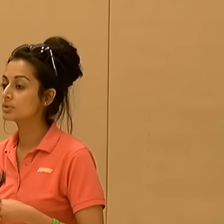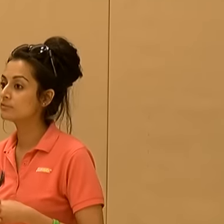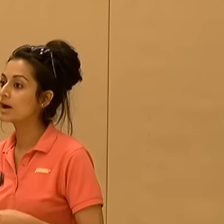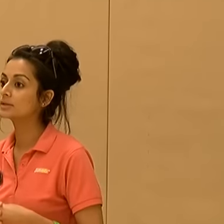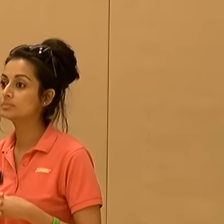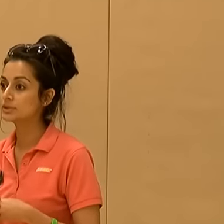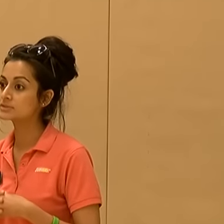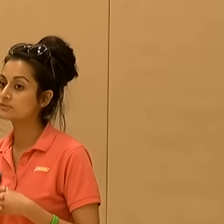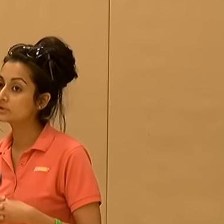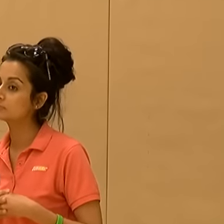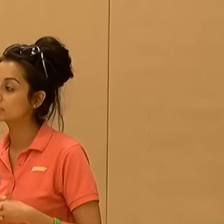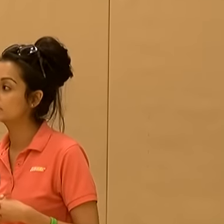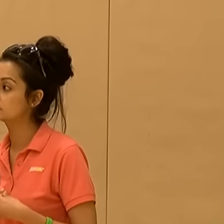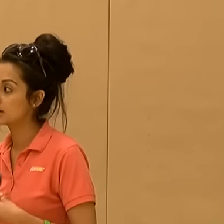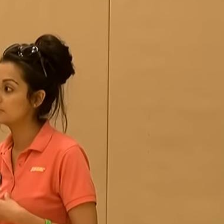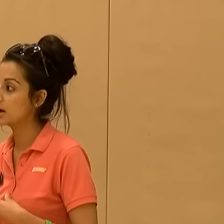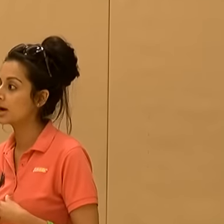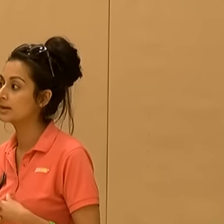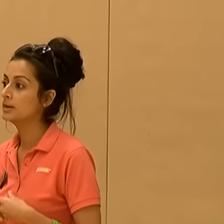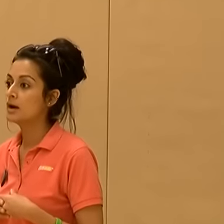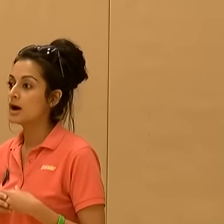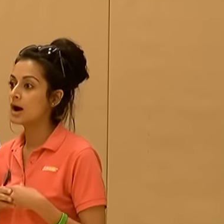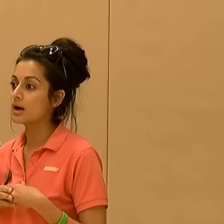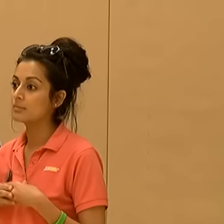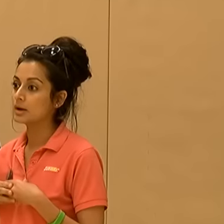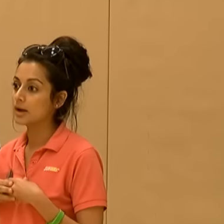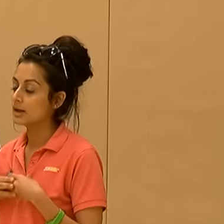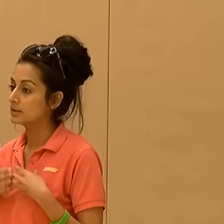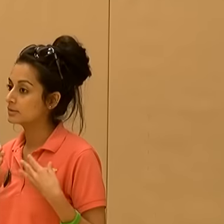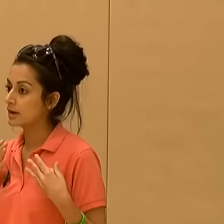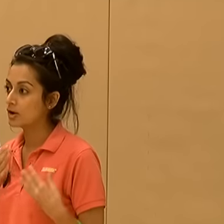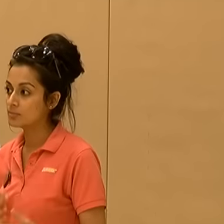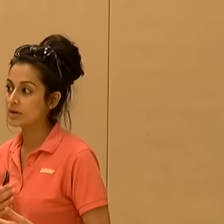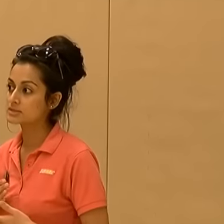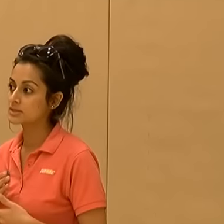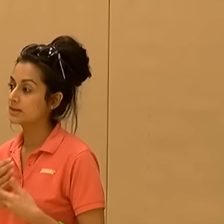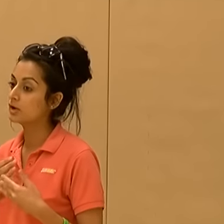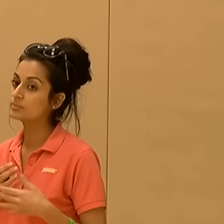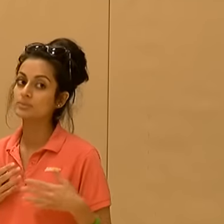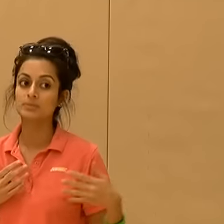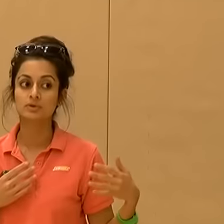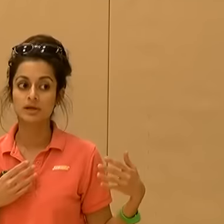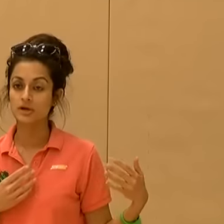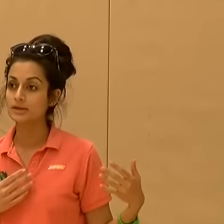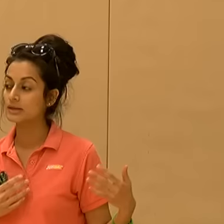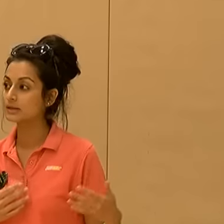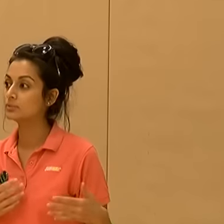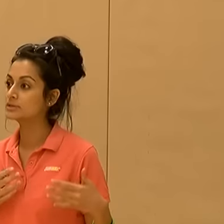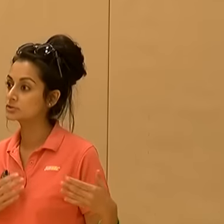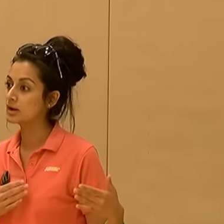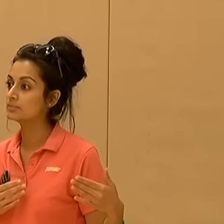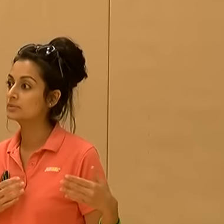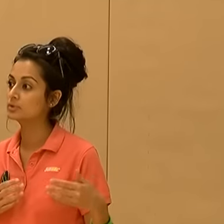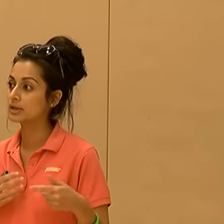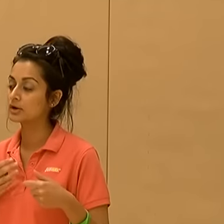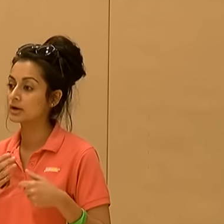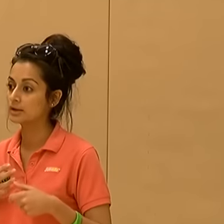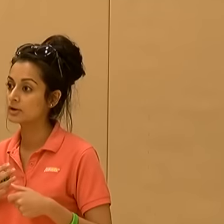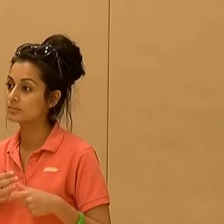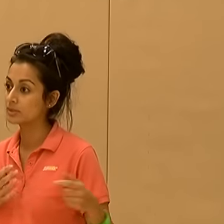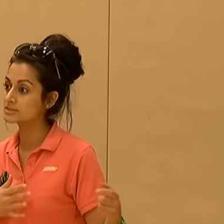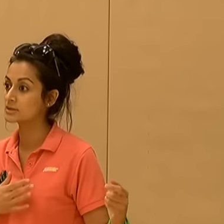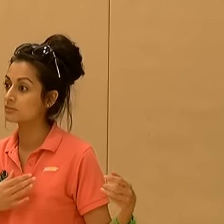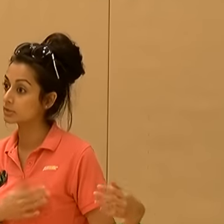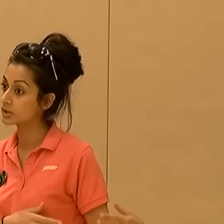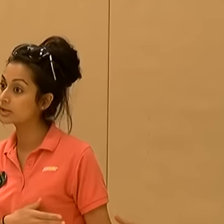want to provide, please feel free to come by and help us and help the people that are in need. We do have people that are in